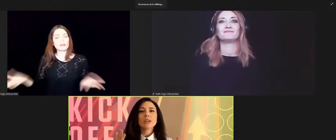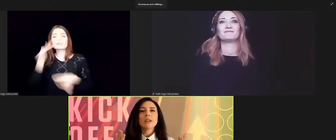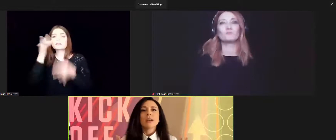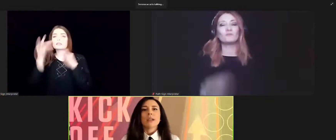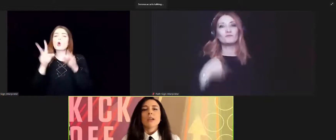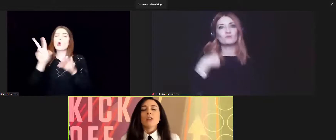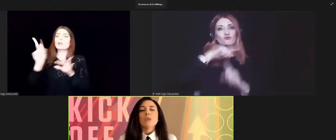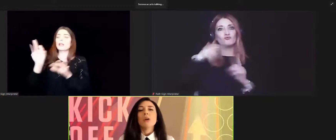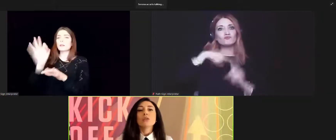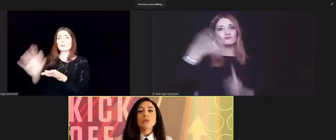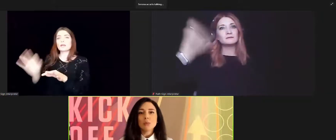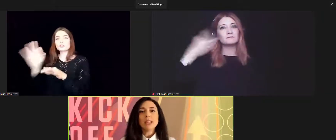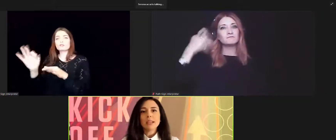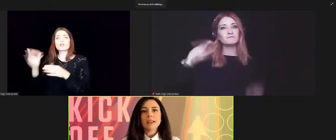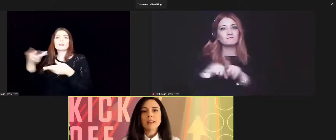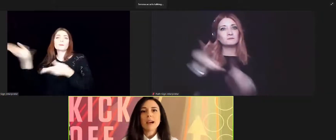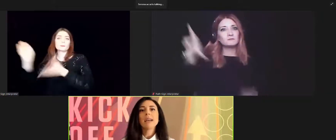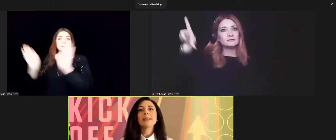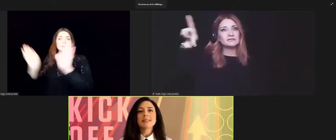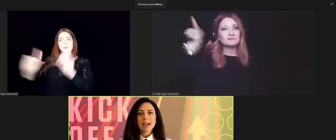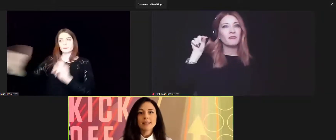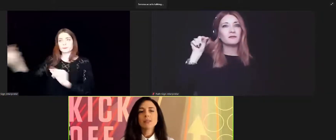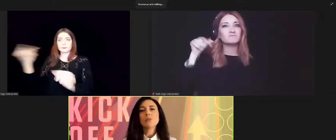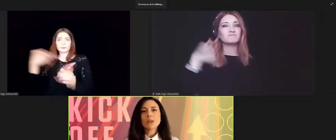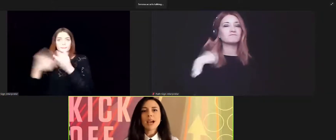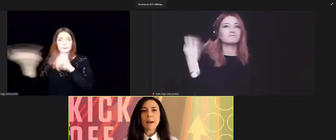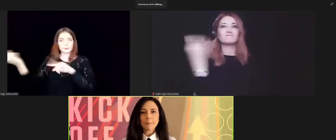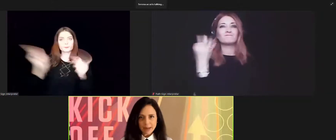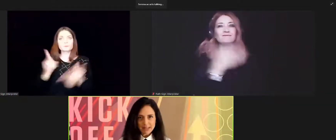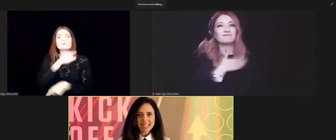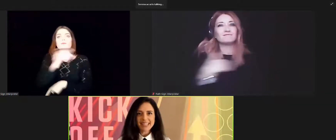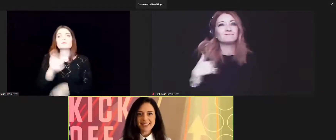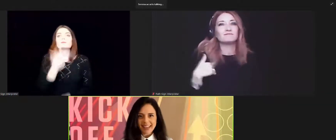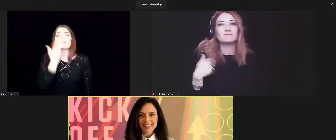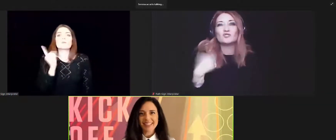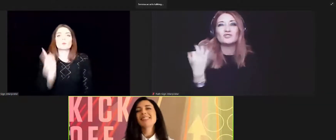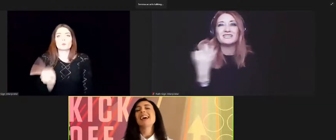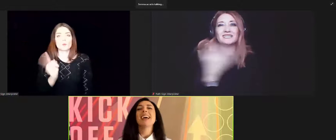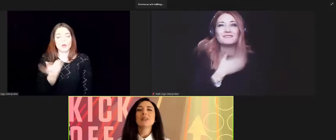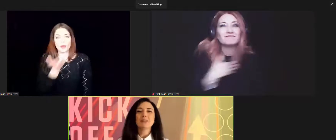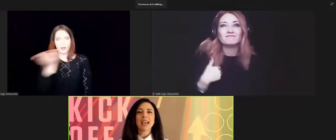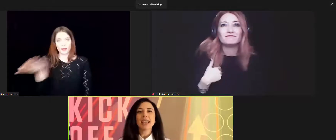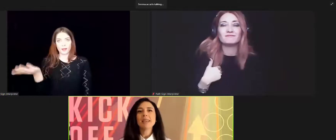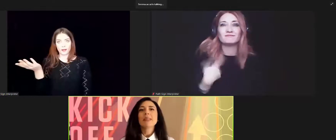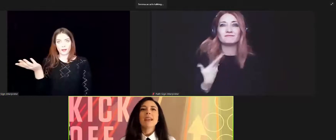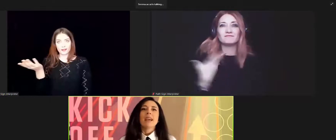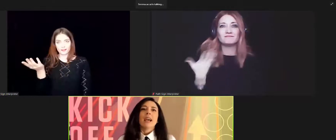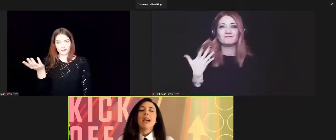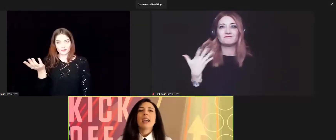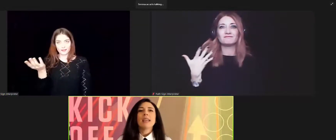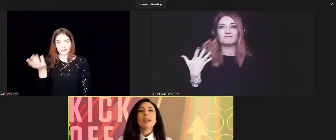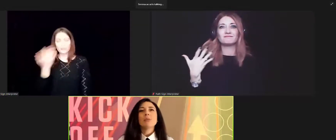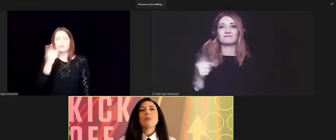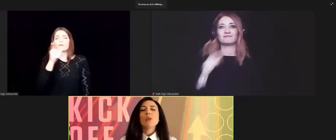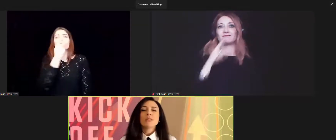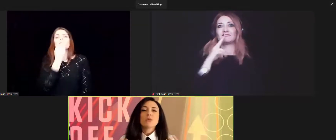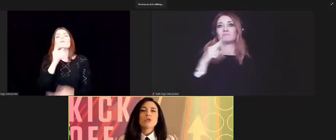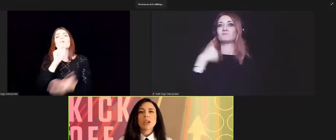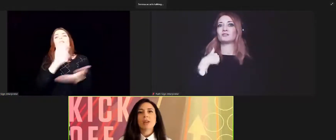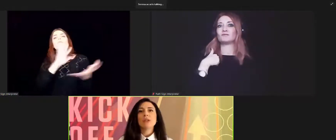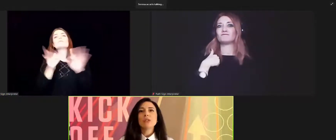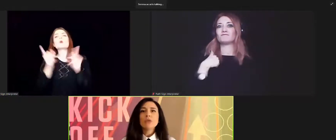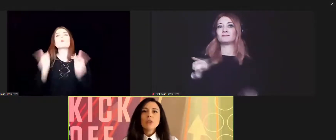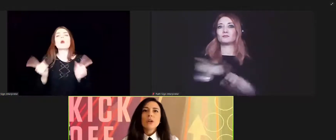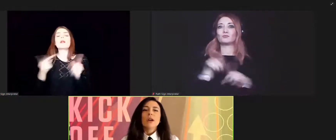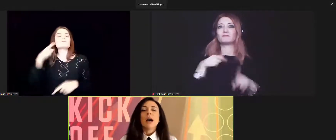which you want to be? I decided to be a permanent resident, and today I want to